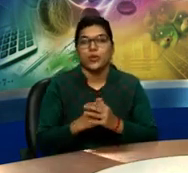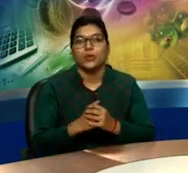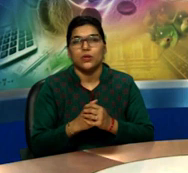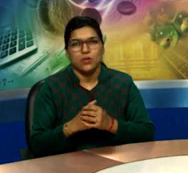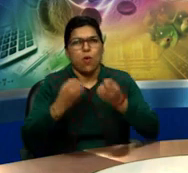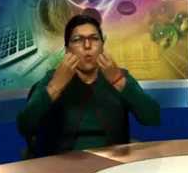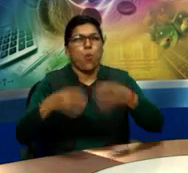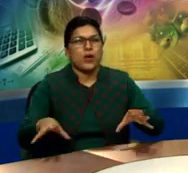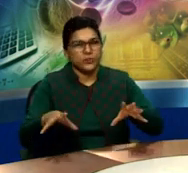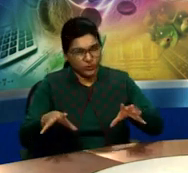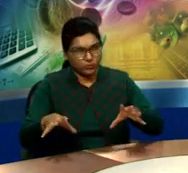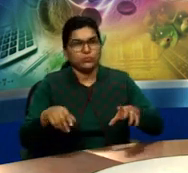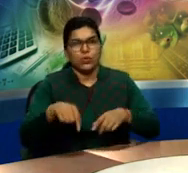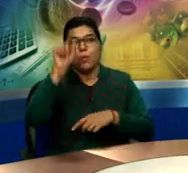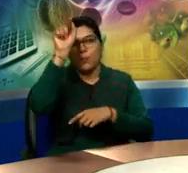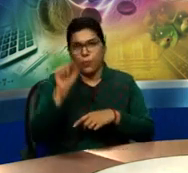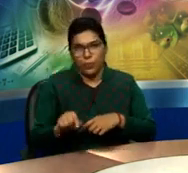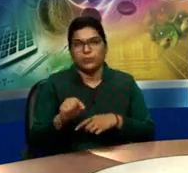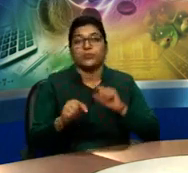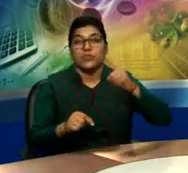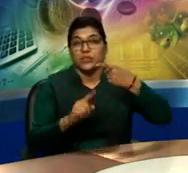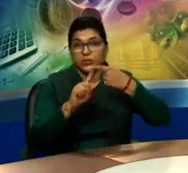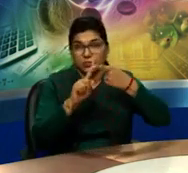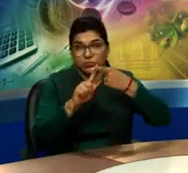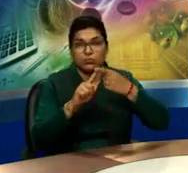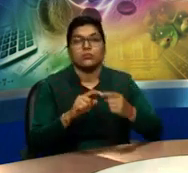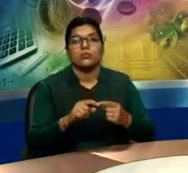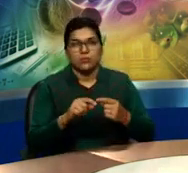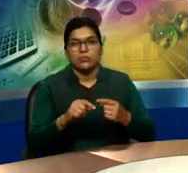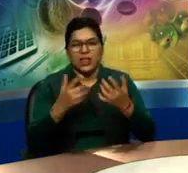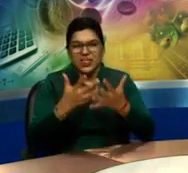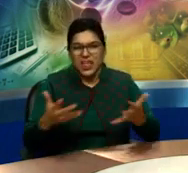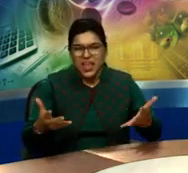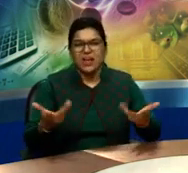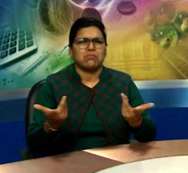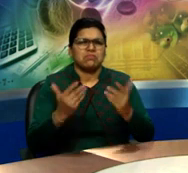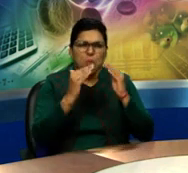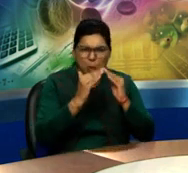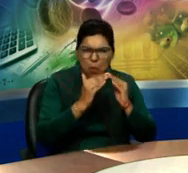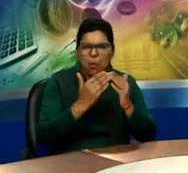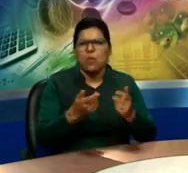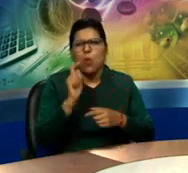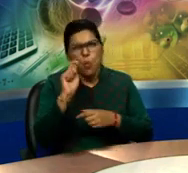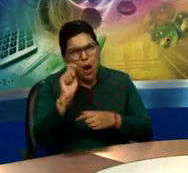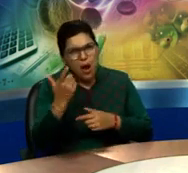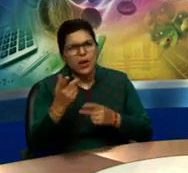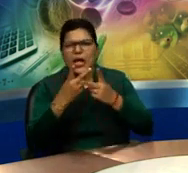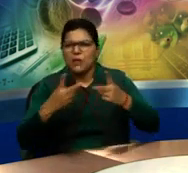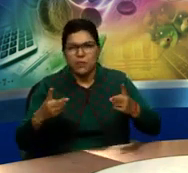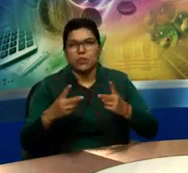Fourth point explains, the topic is waste resources. The first point which comes under